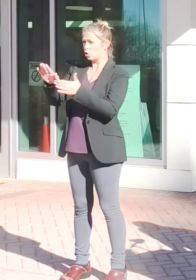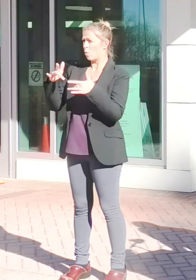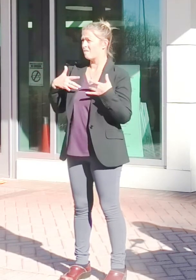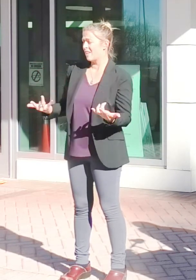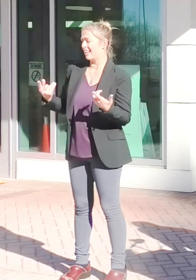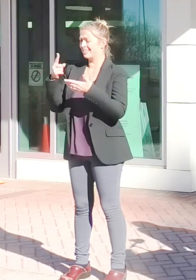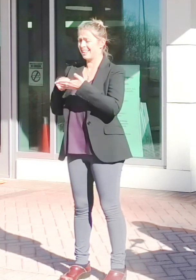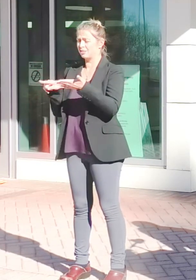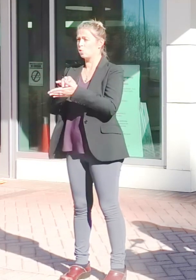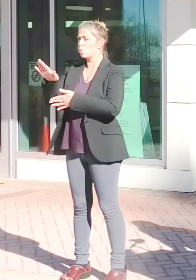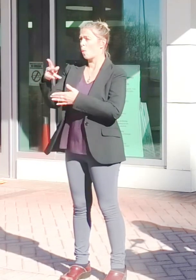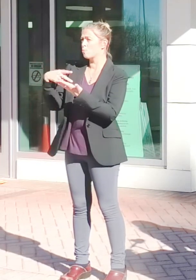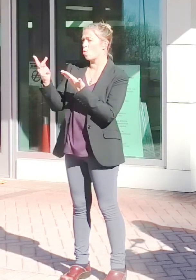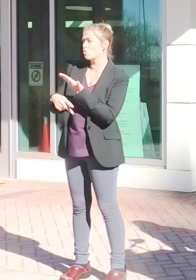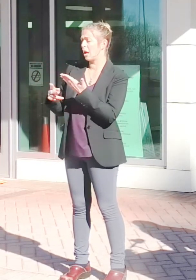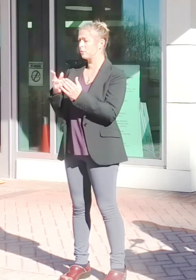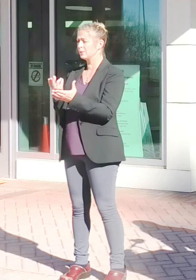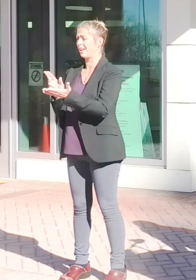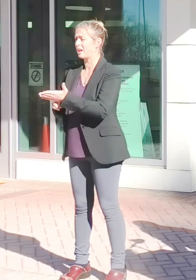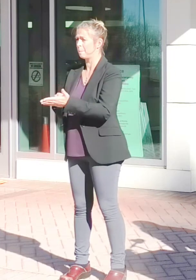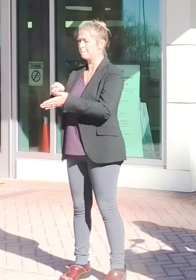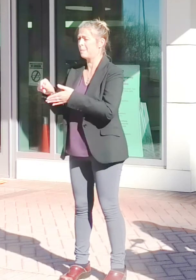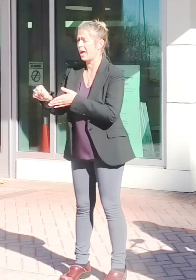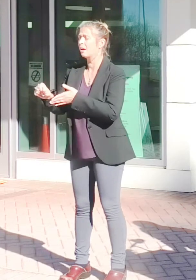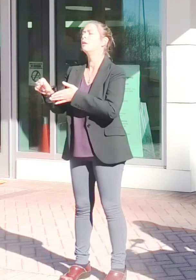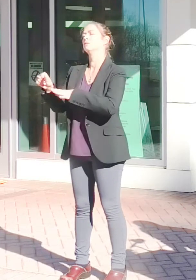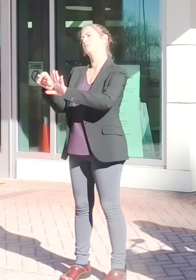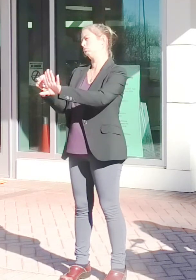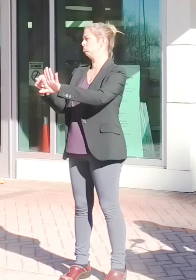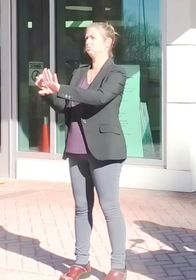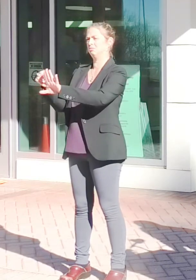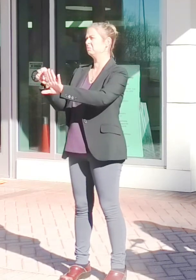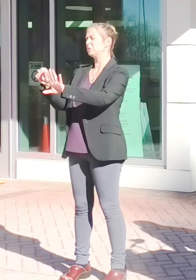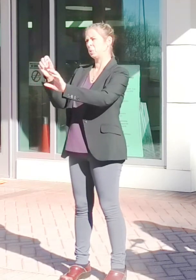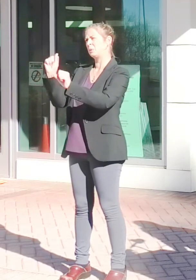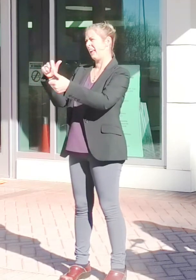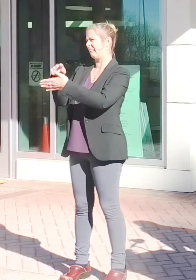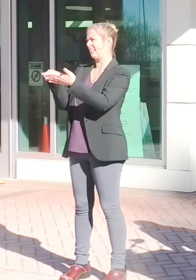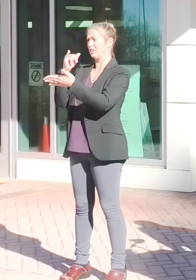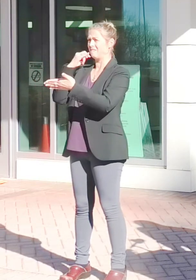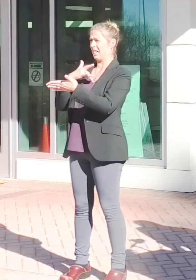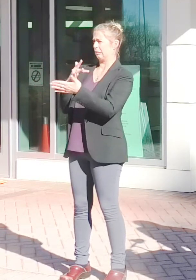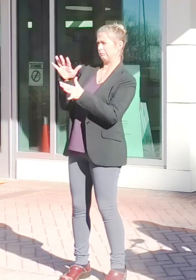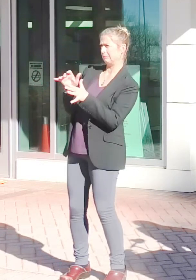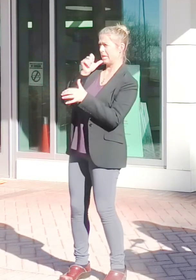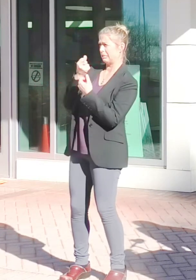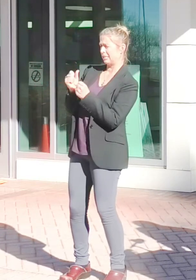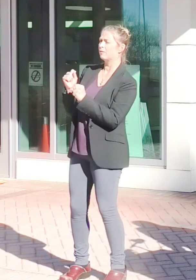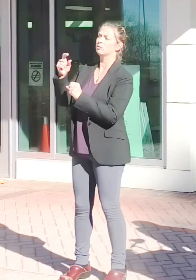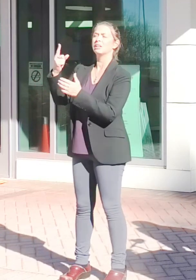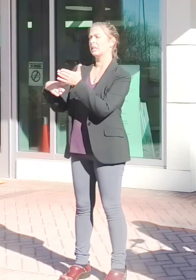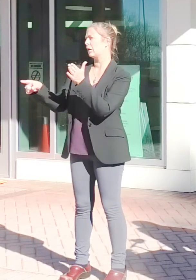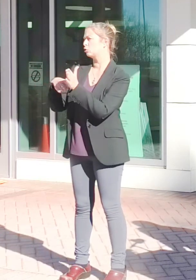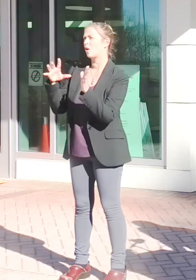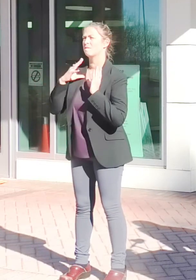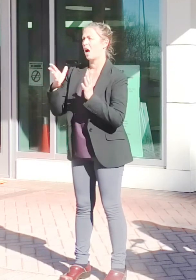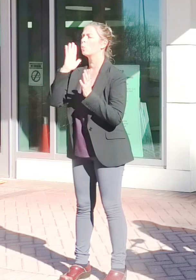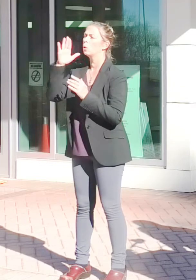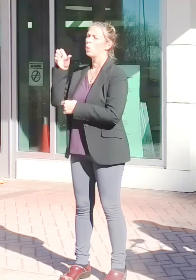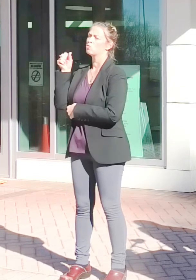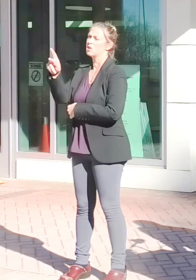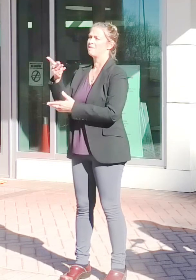offer a refund for that. In regards to capacity, we are in our facilities are at a 50%